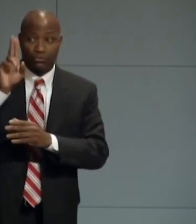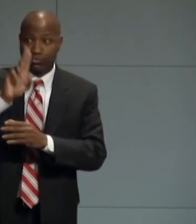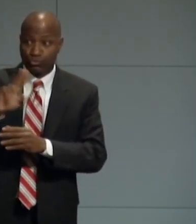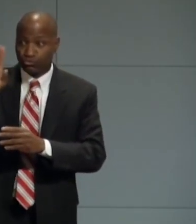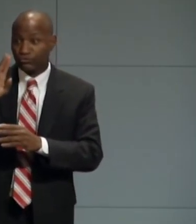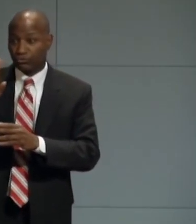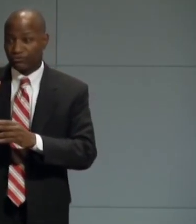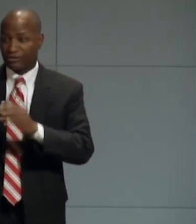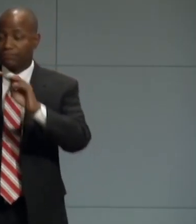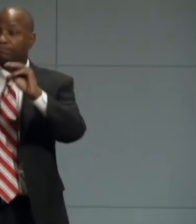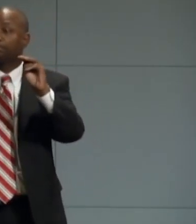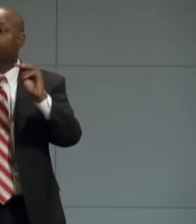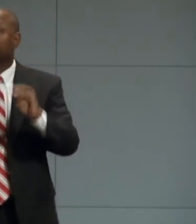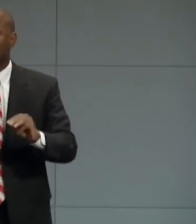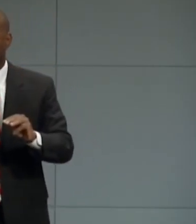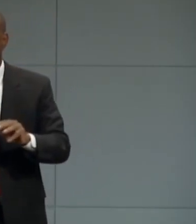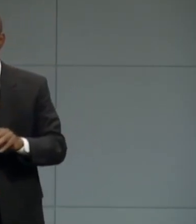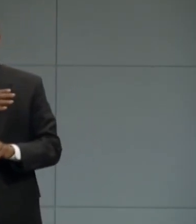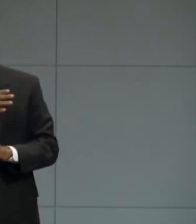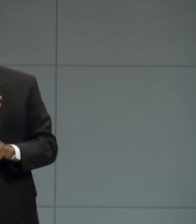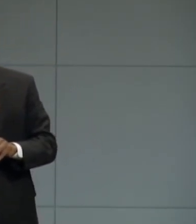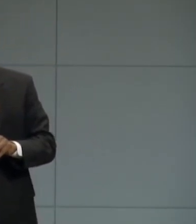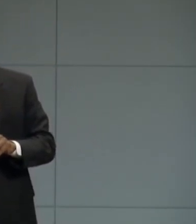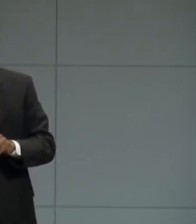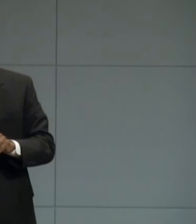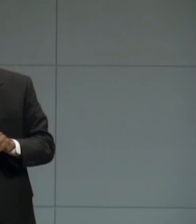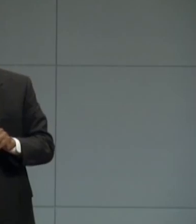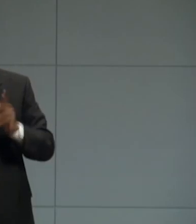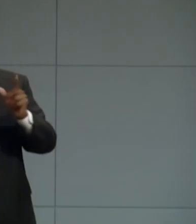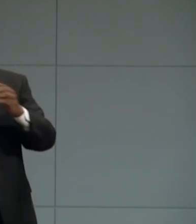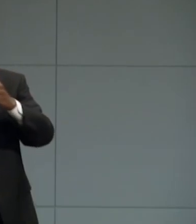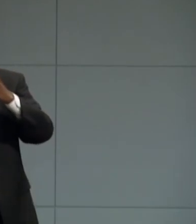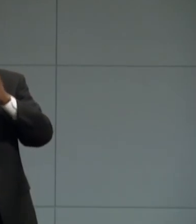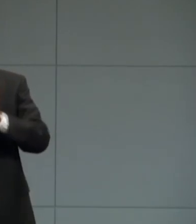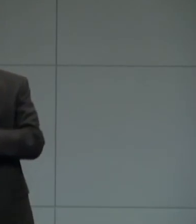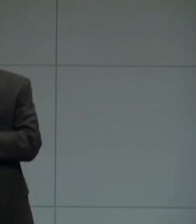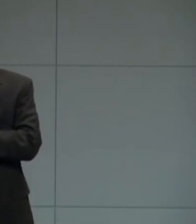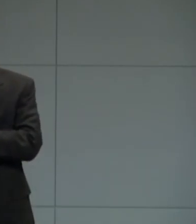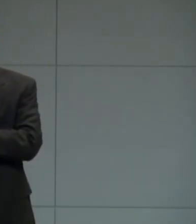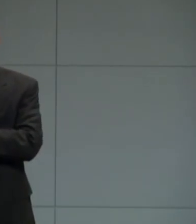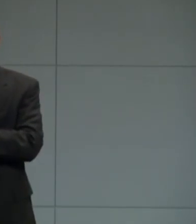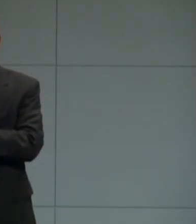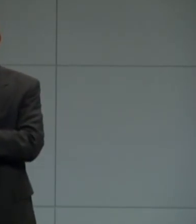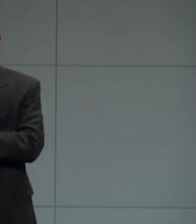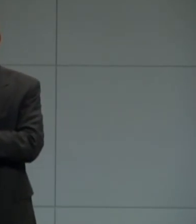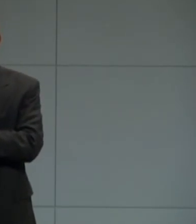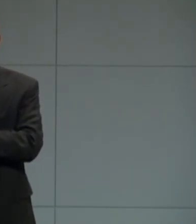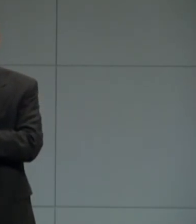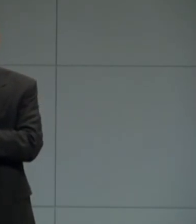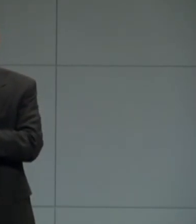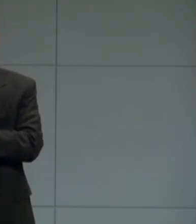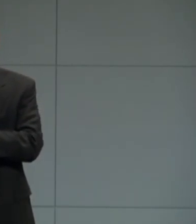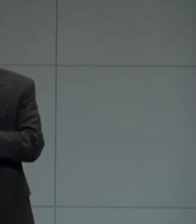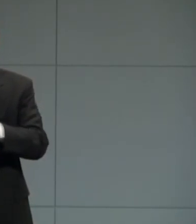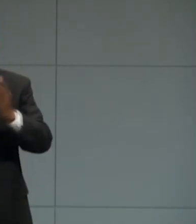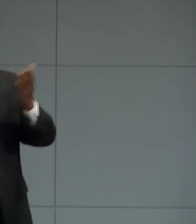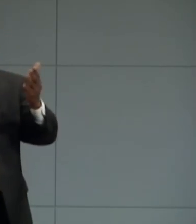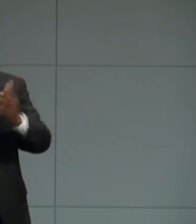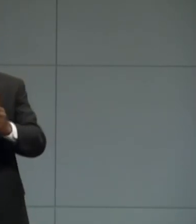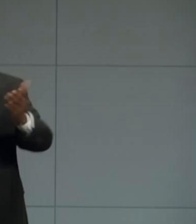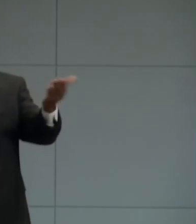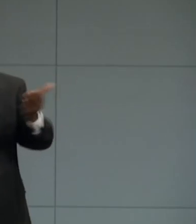300 years before we're hitting this mark of 150 years. So keep that in mind as we move along in our